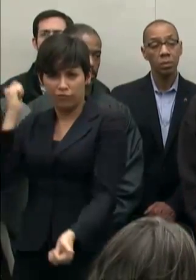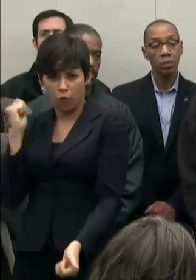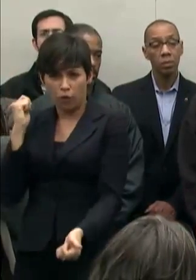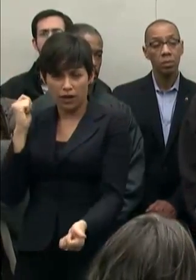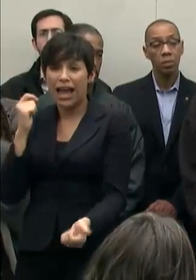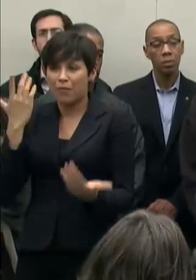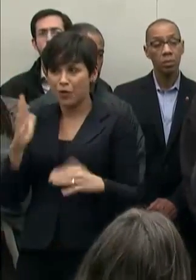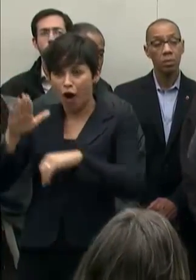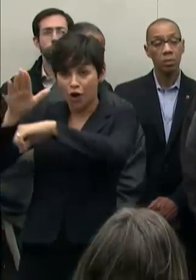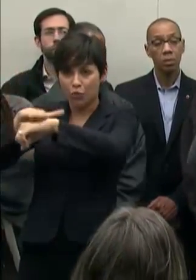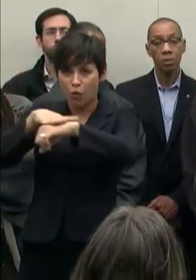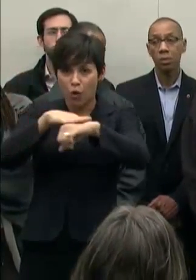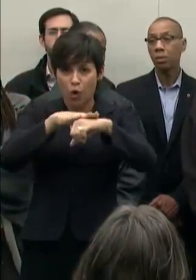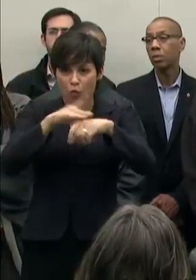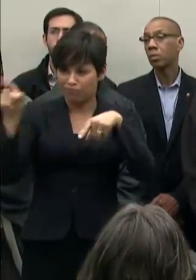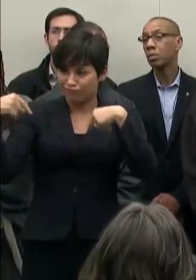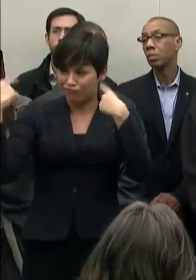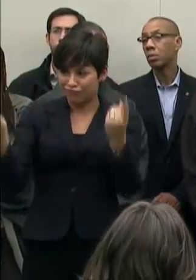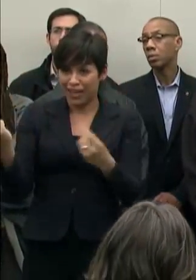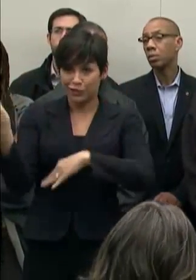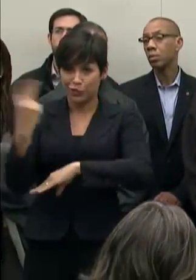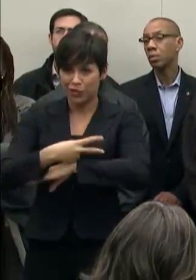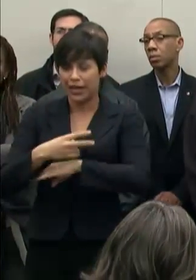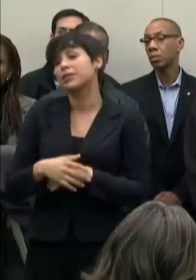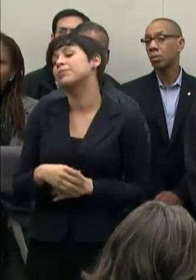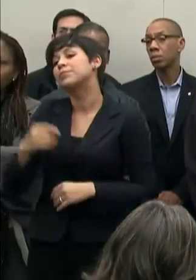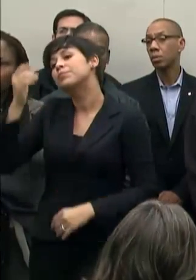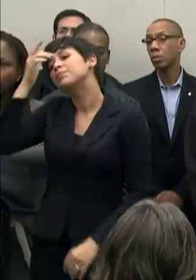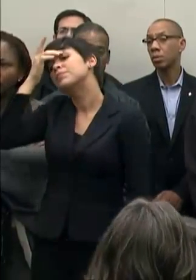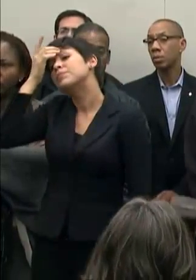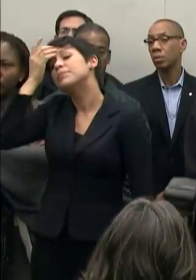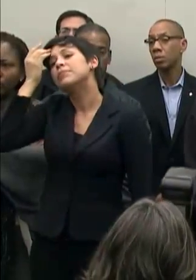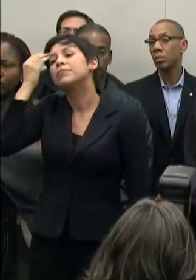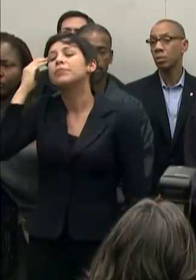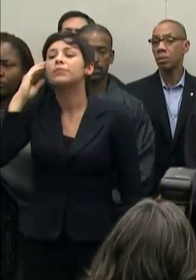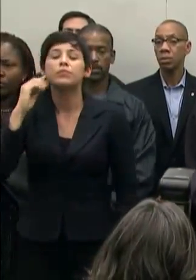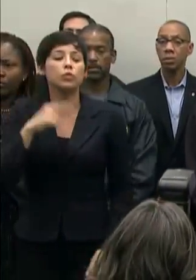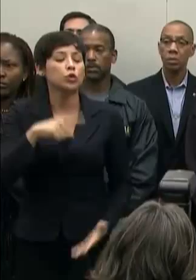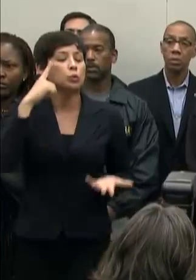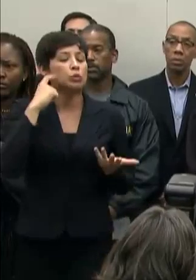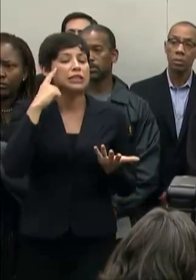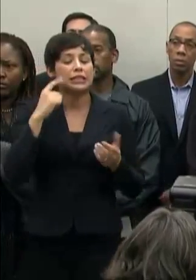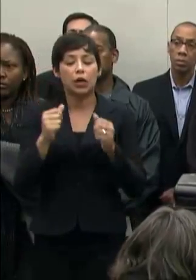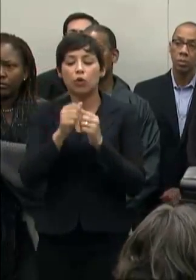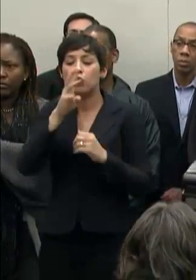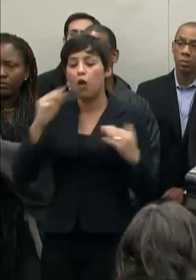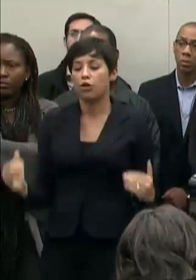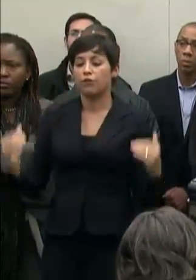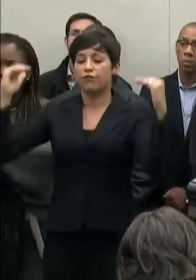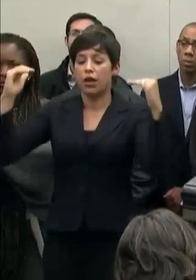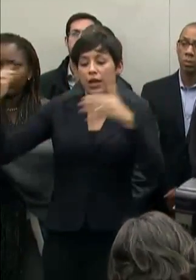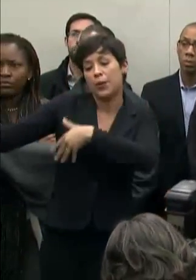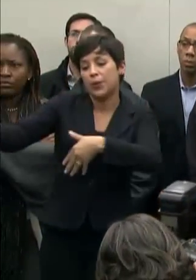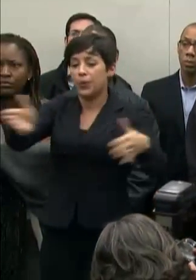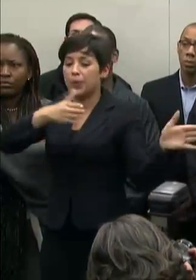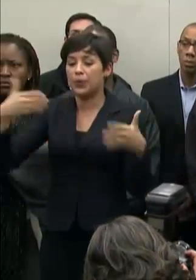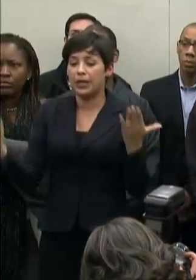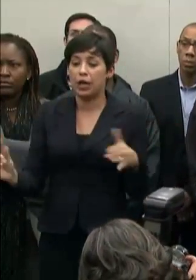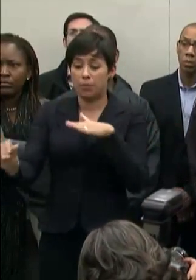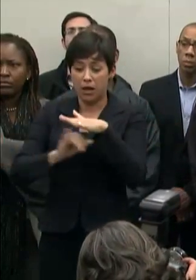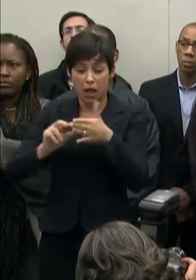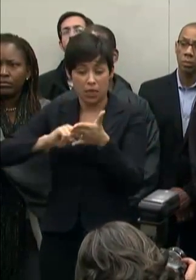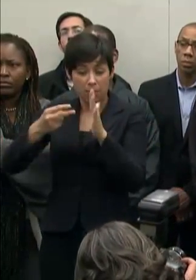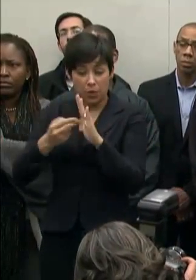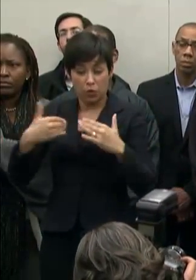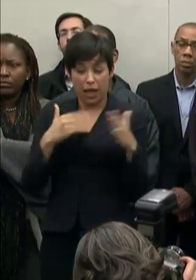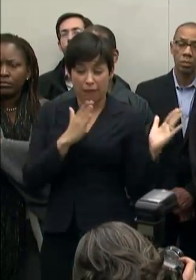kind of notice that we've given this time. Yes, sir. Mayor, with the anticipation of flooding and high winds in Manhattan, are there plans to close any of